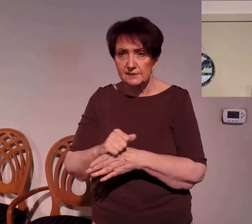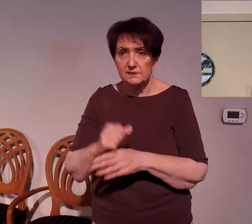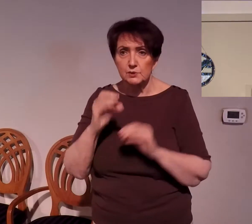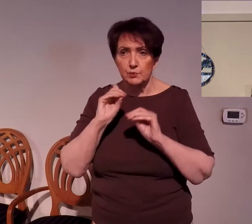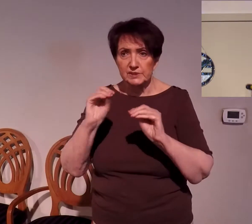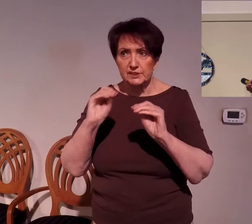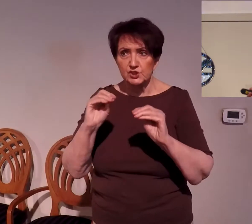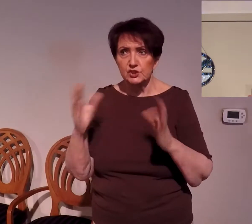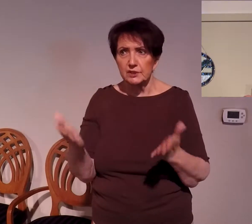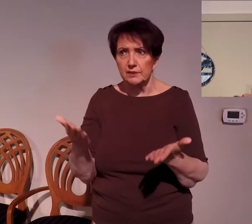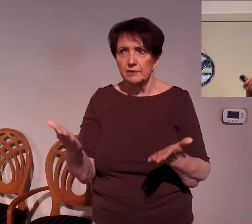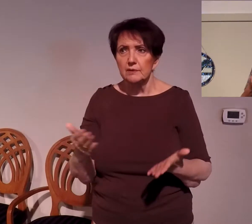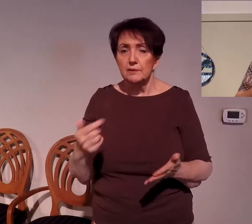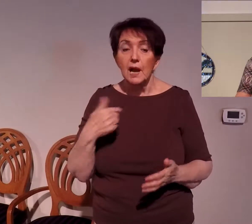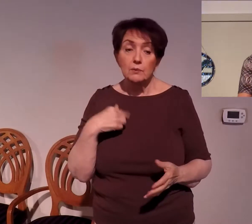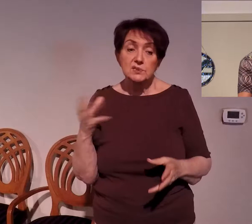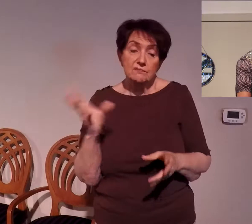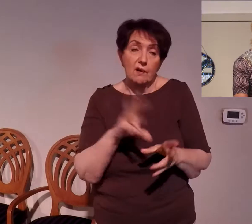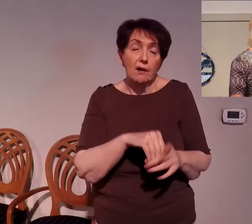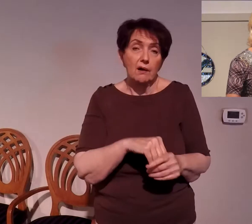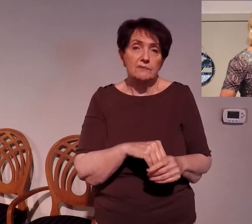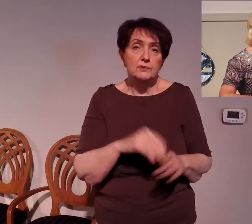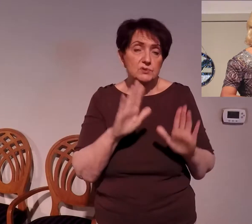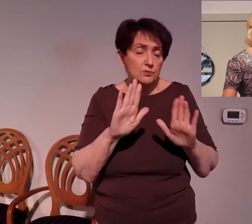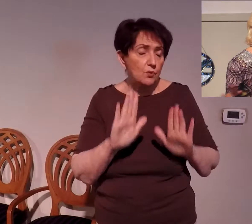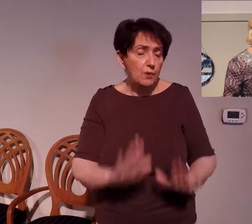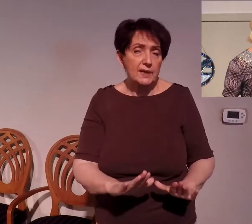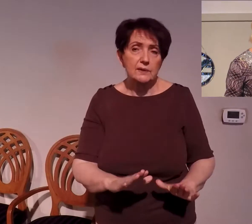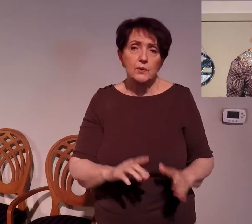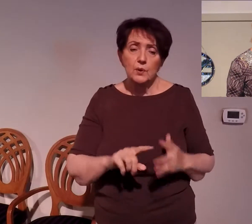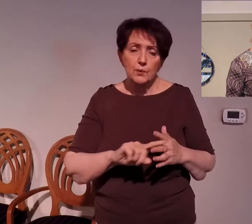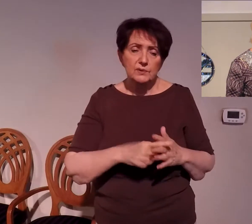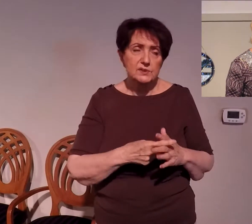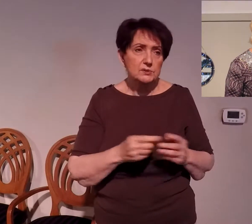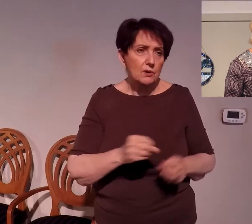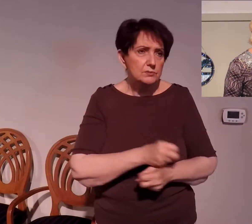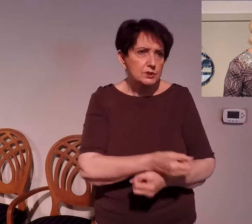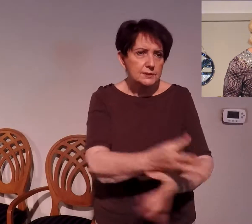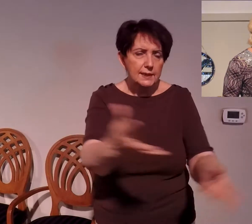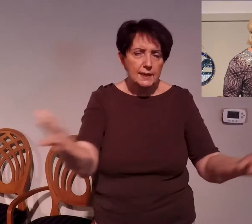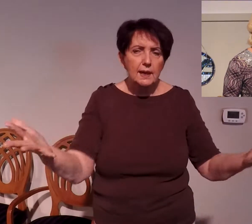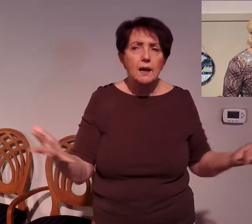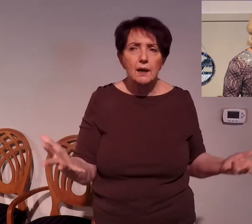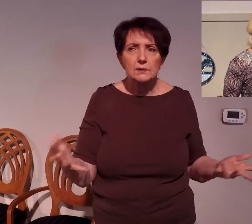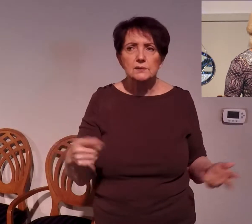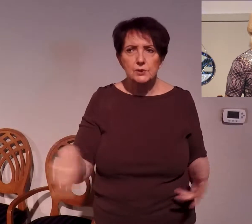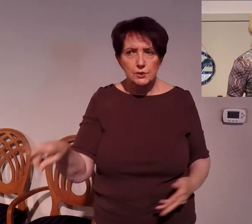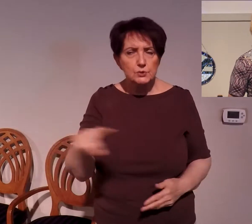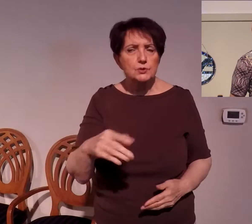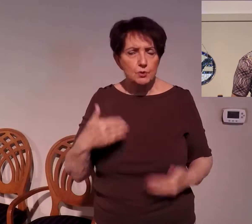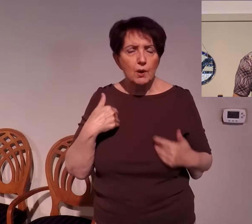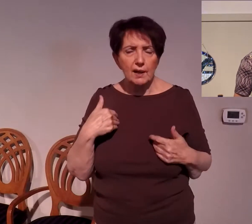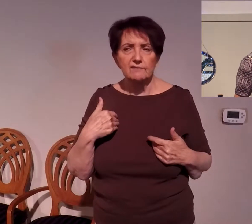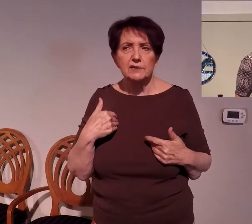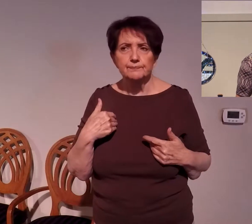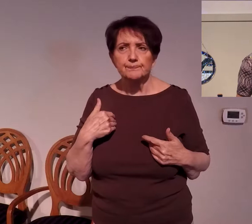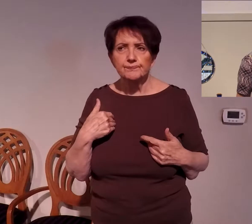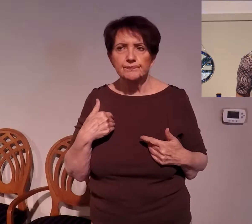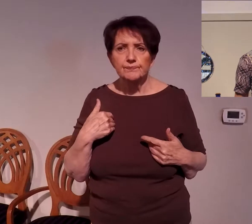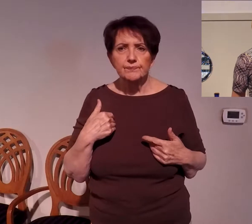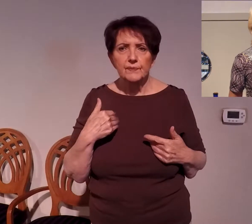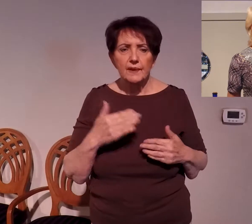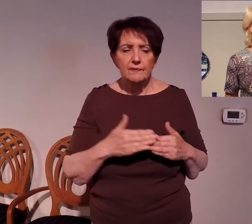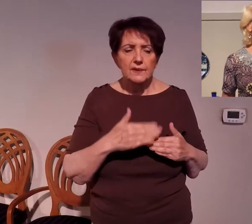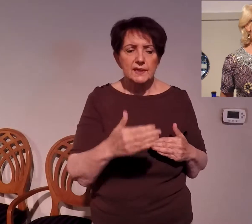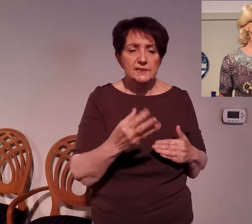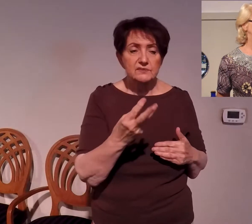I was very involved in it. It was really great. We're going to start putting it out so that you get it as well. So the next few pieces of information